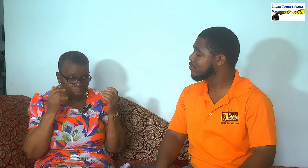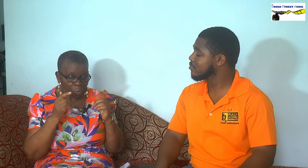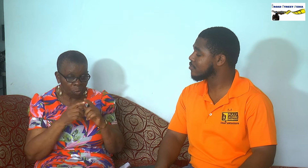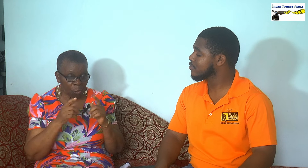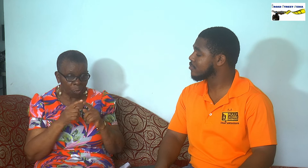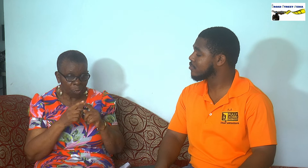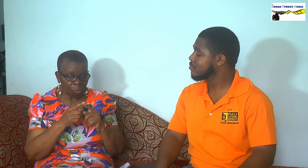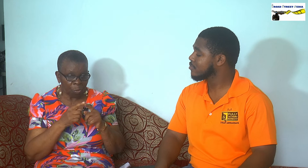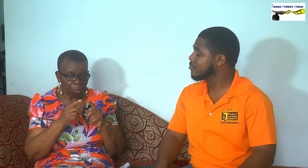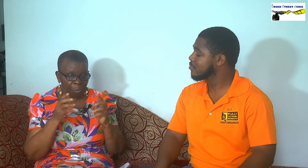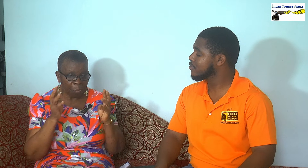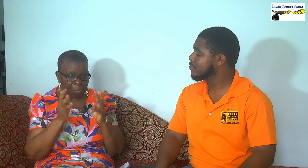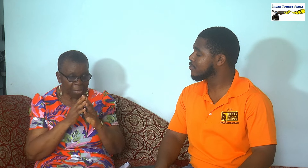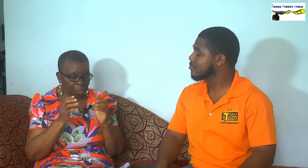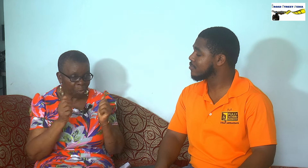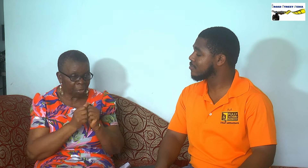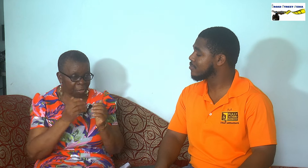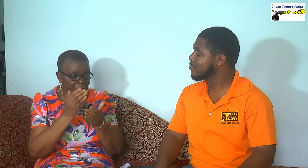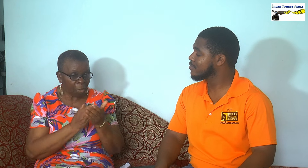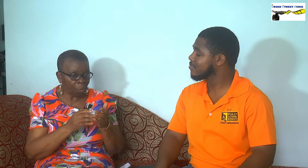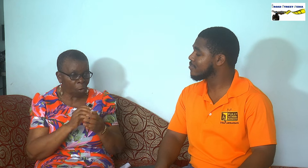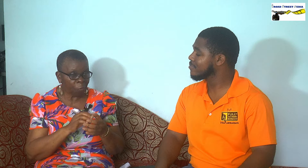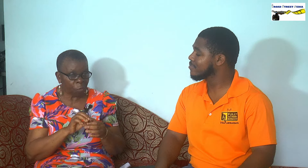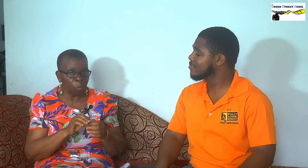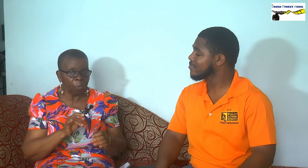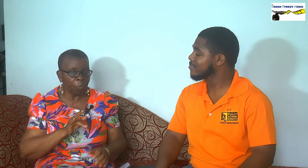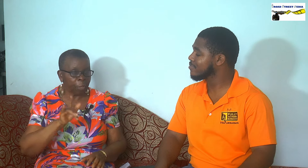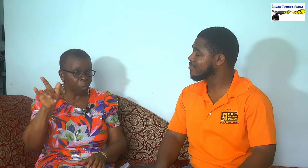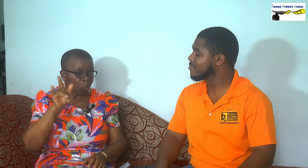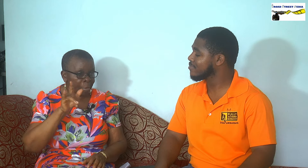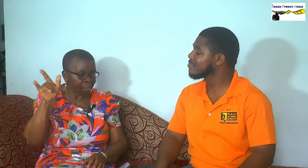to meet with some of you before I go back.